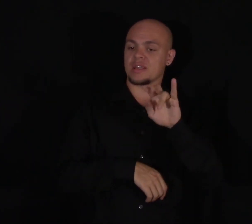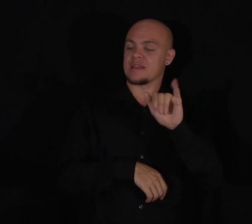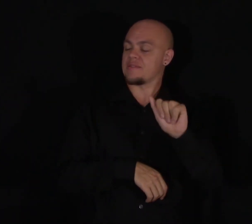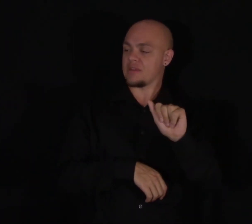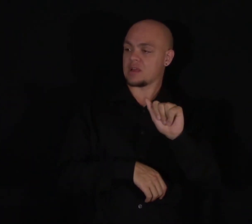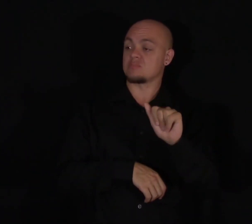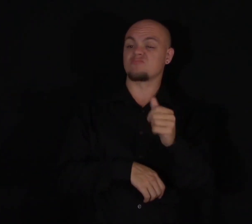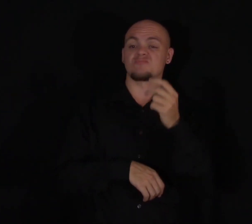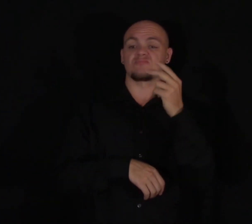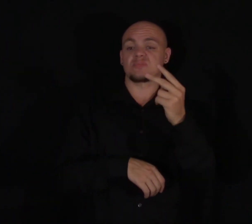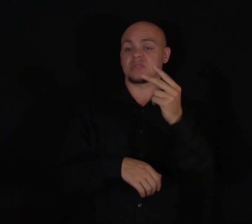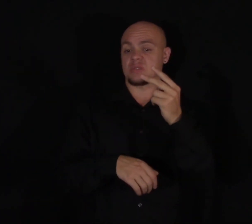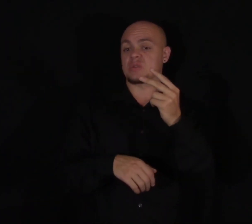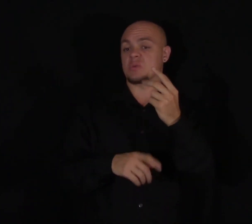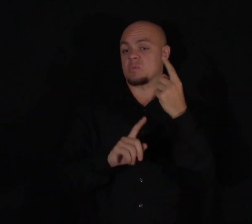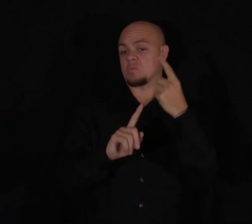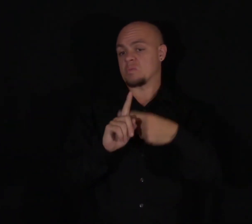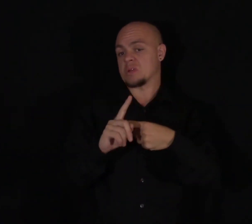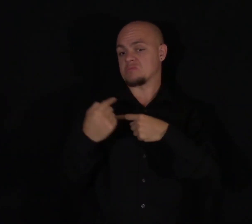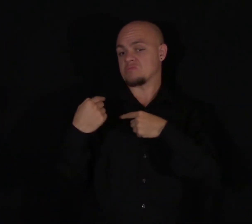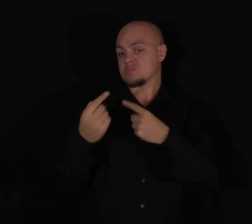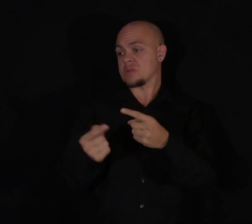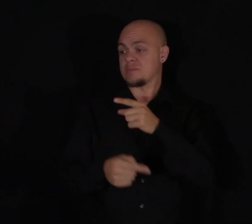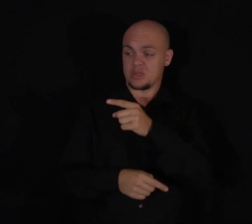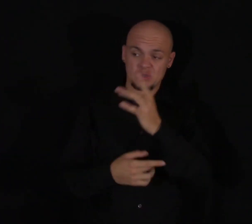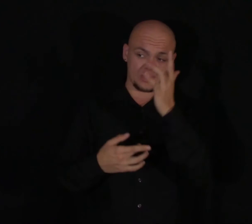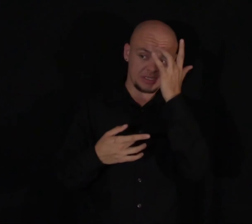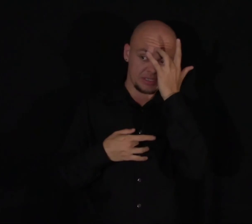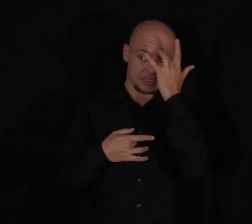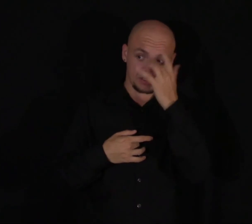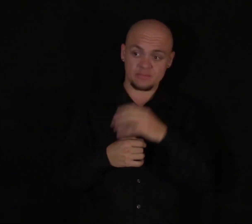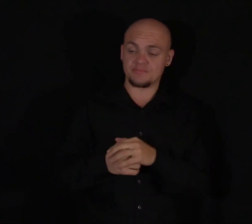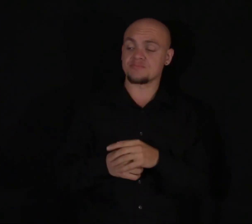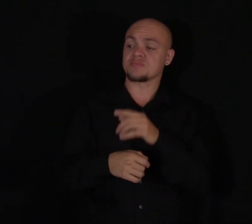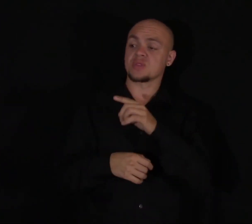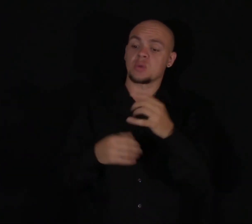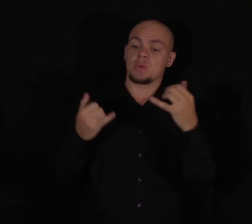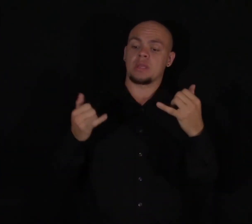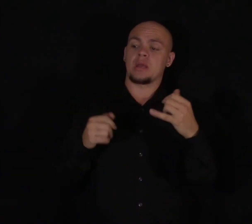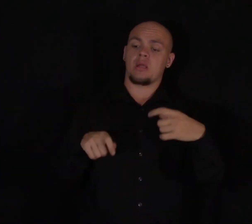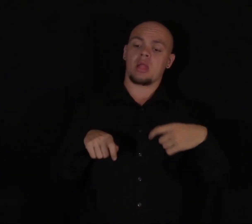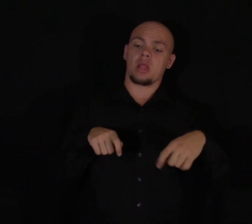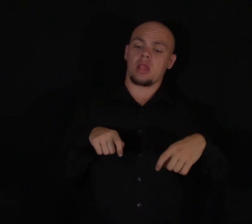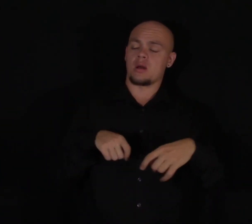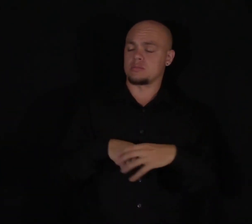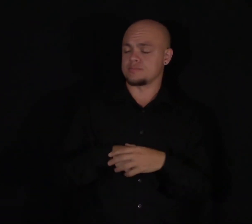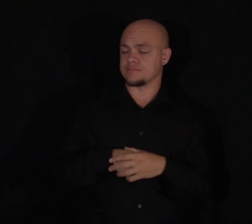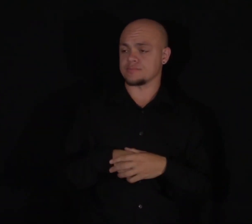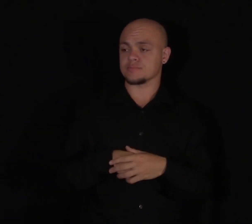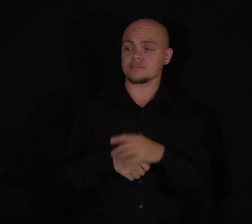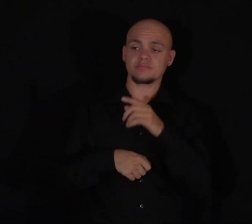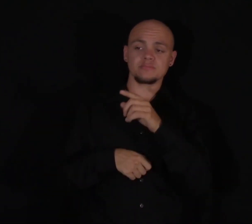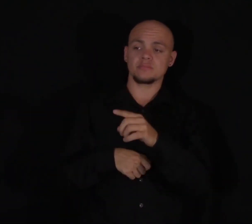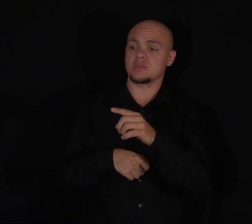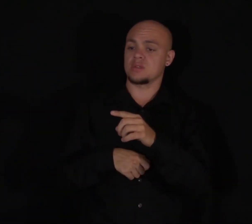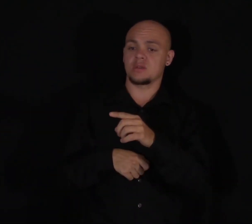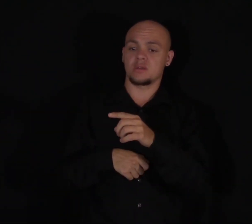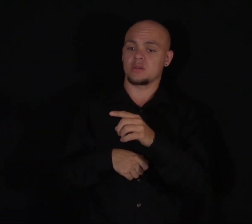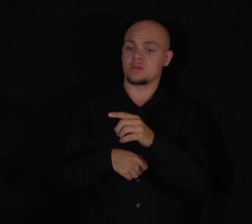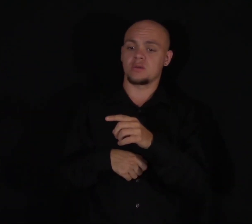my letter. But you are ill. Even now you tremble. You are unfit for agitation of any